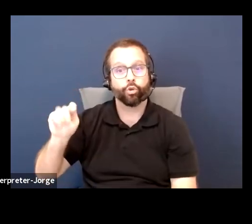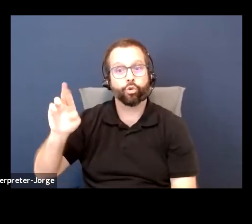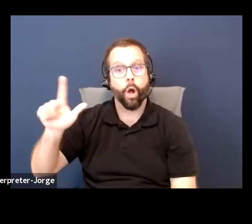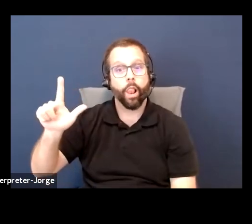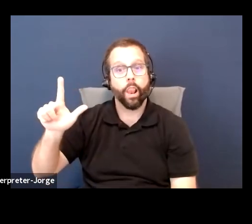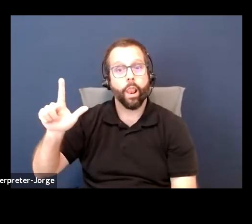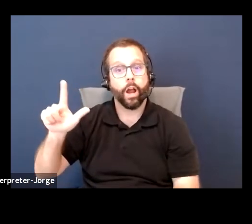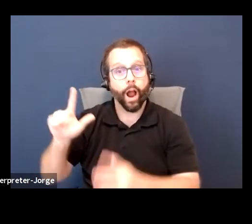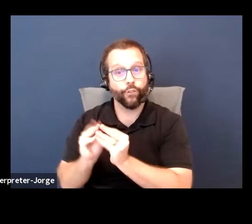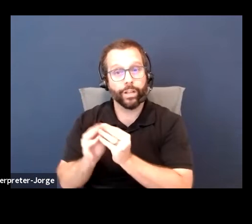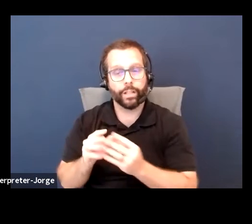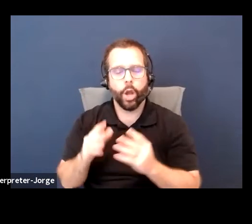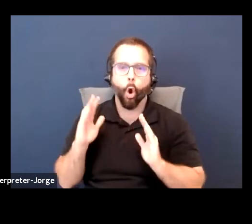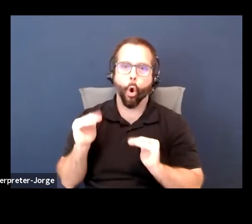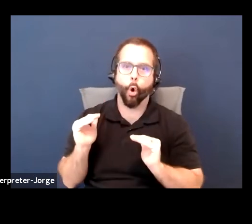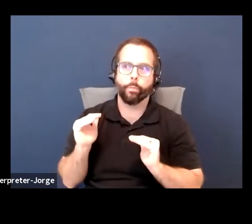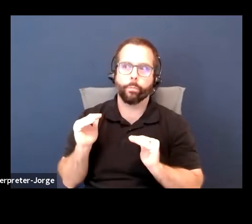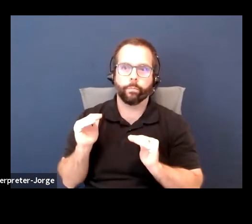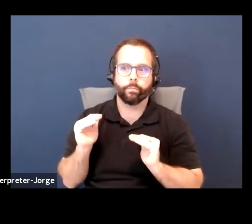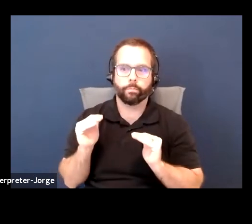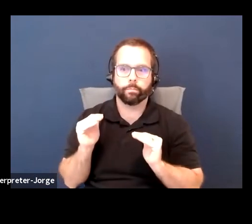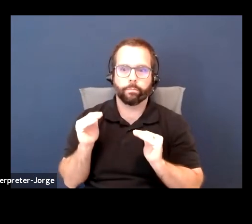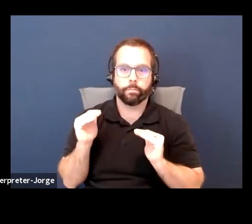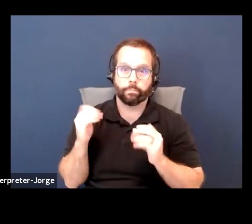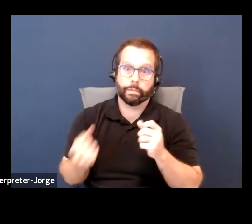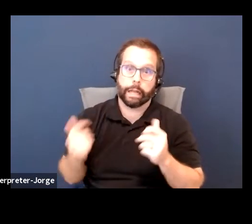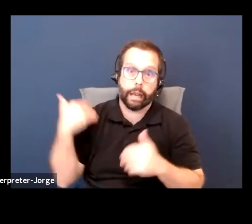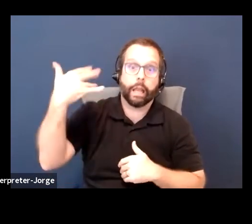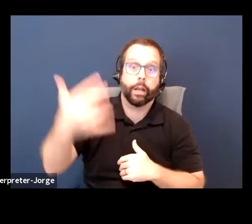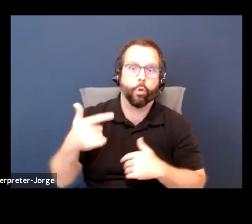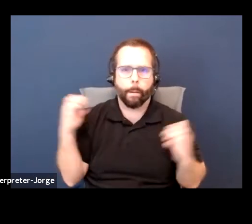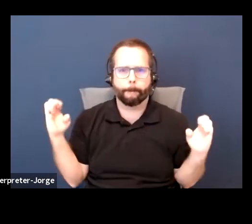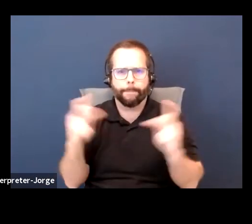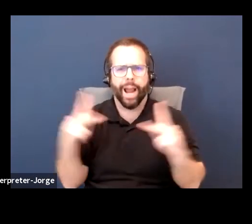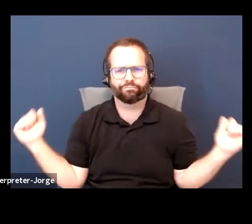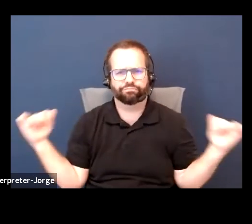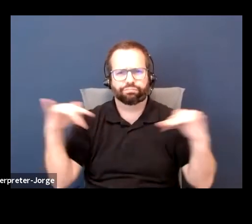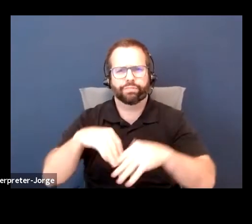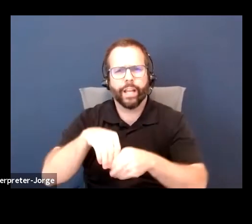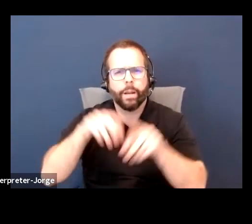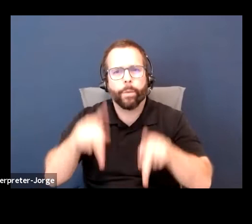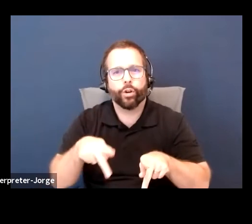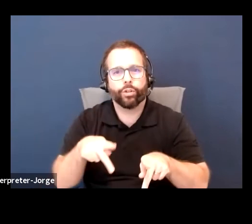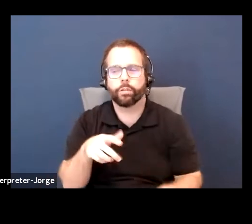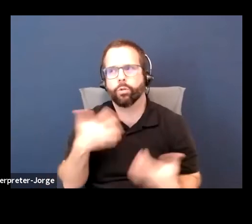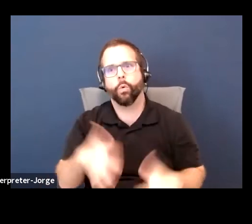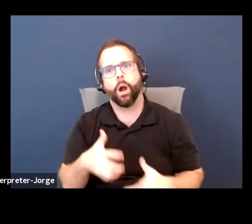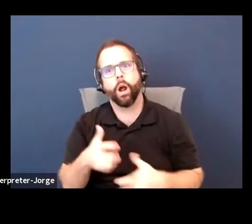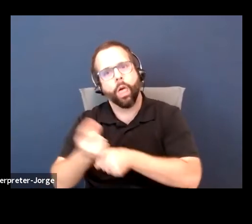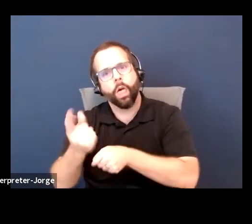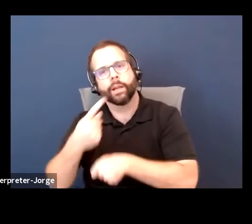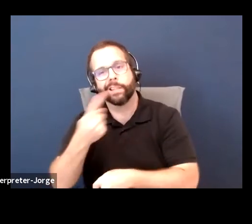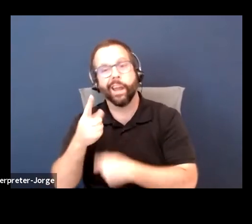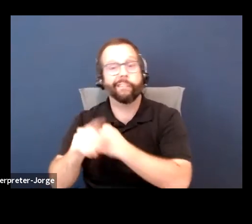say that all the time. I'm looking forward to getting back in person with everybody. Oh man, I miss the opportunity to